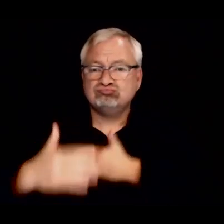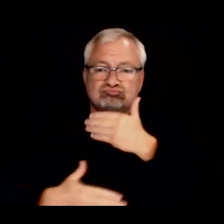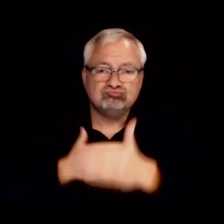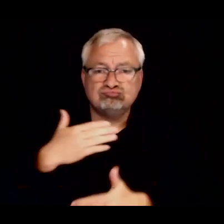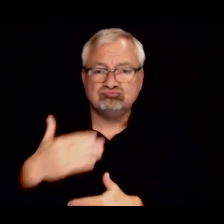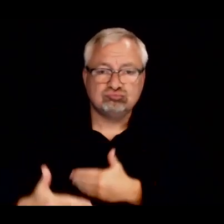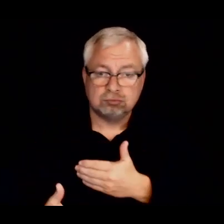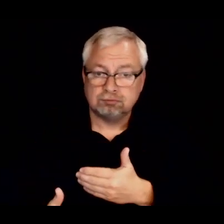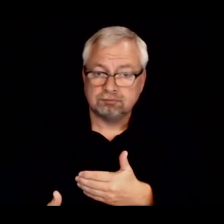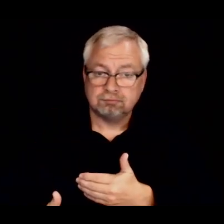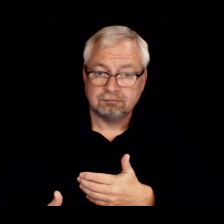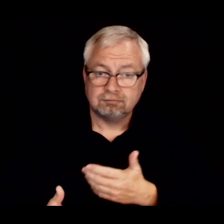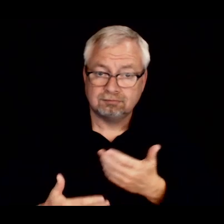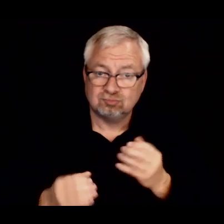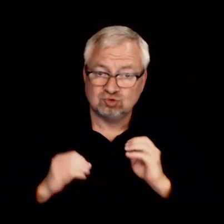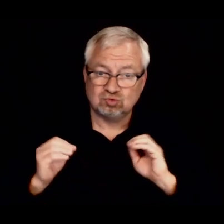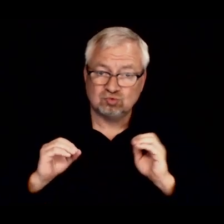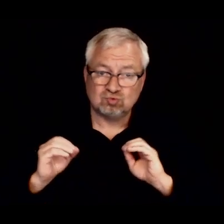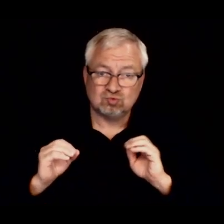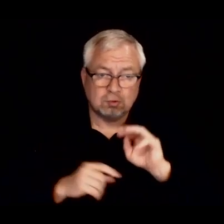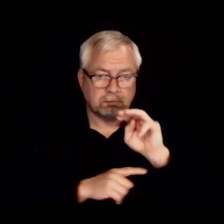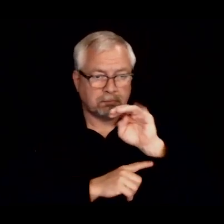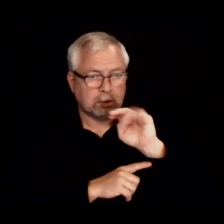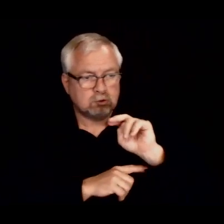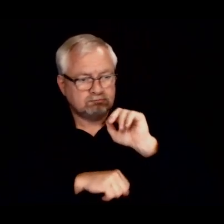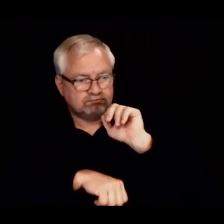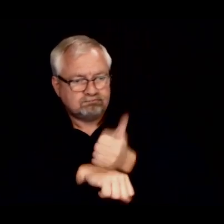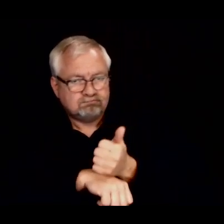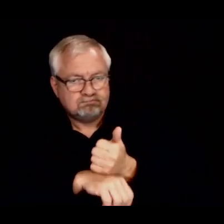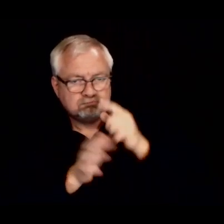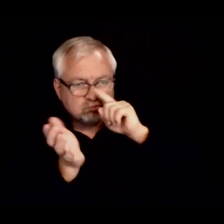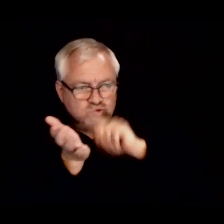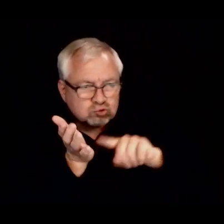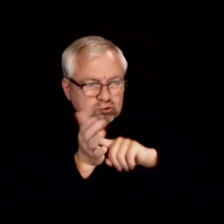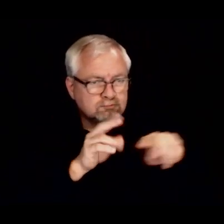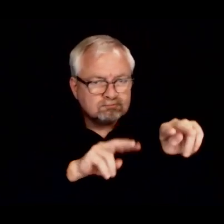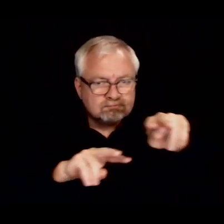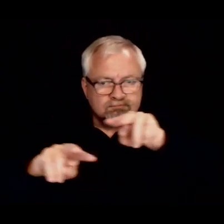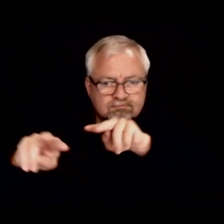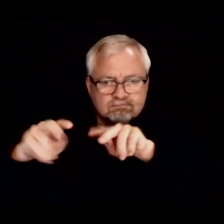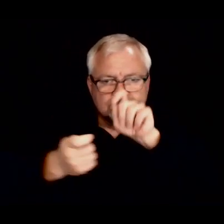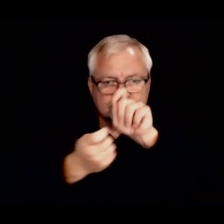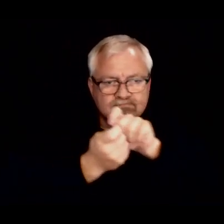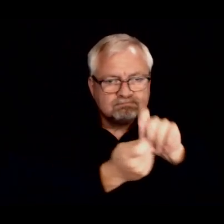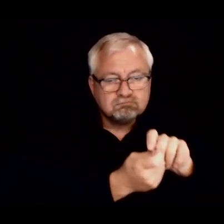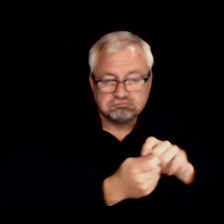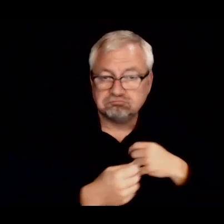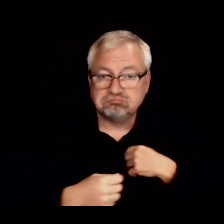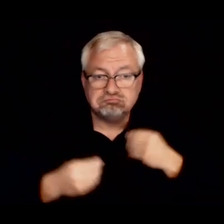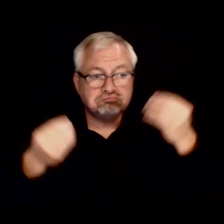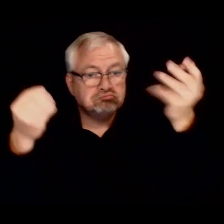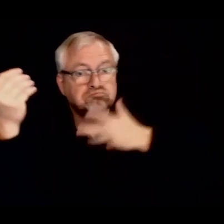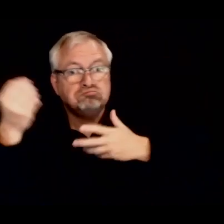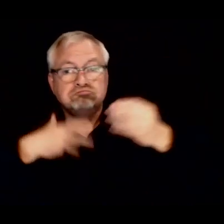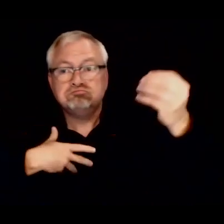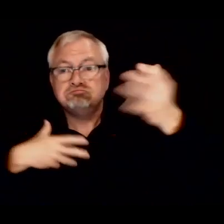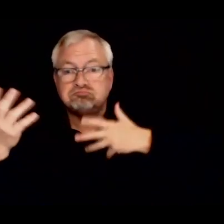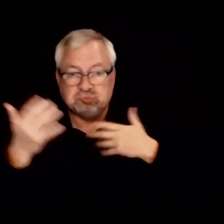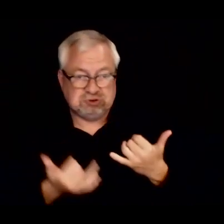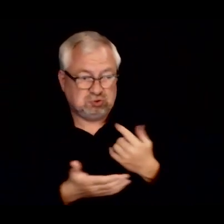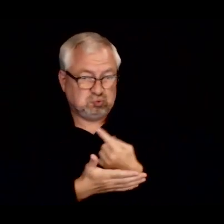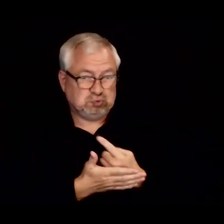specific research on this, but certainly what we've seen and heard over the last weeks and months have supported